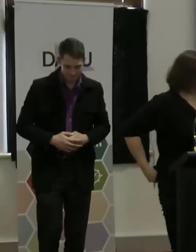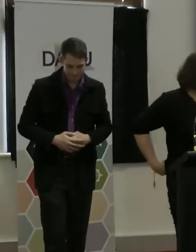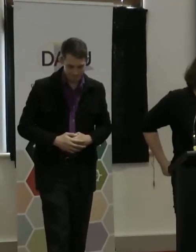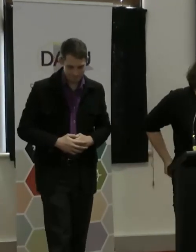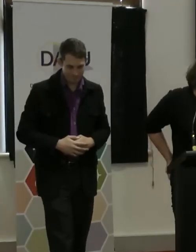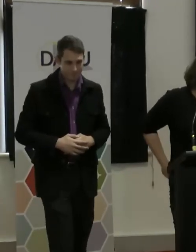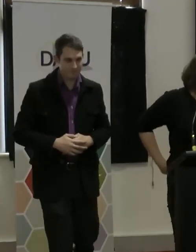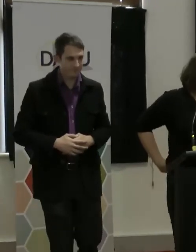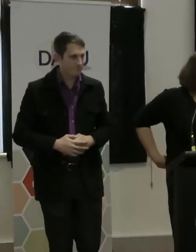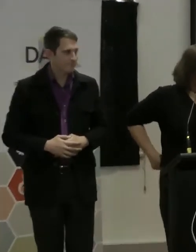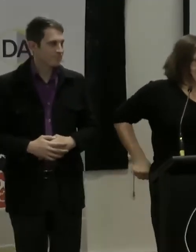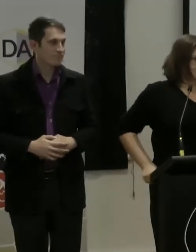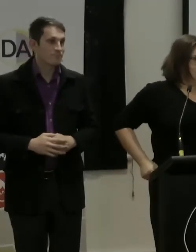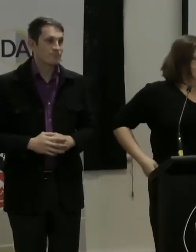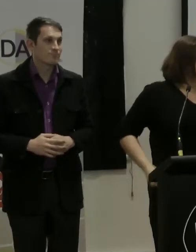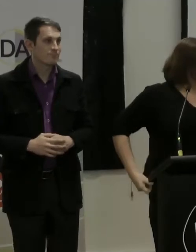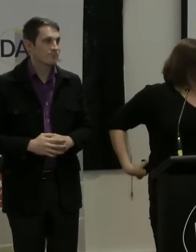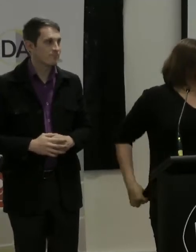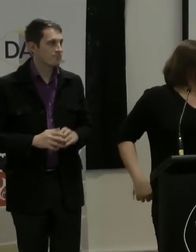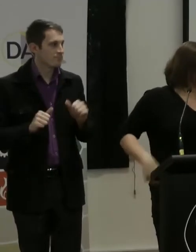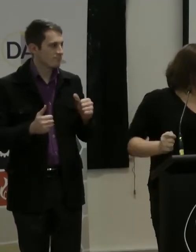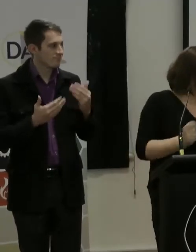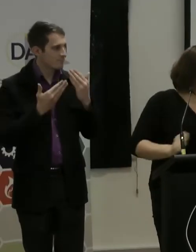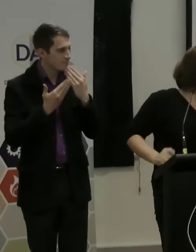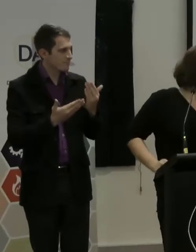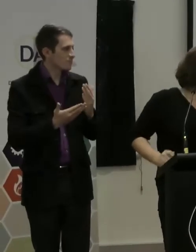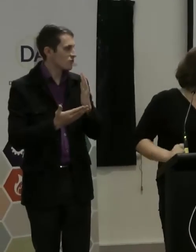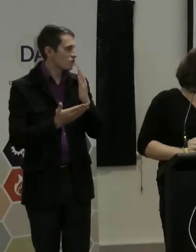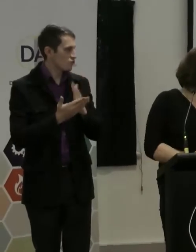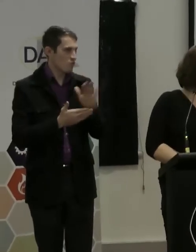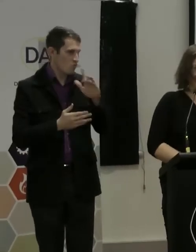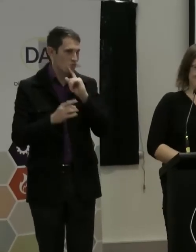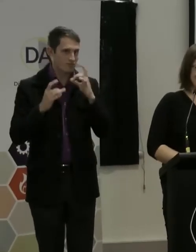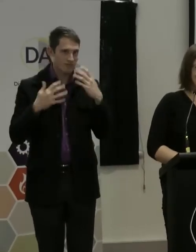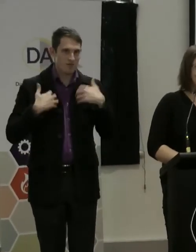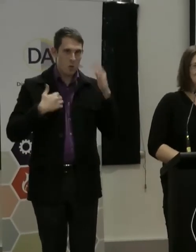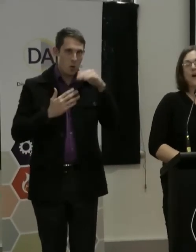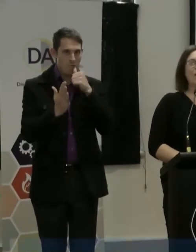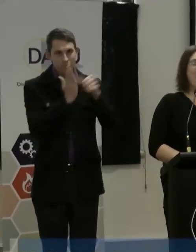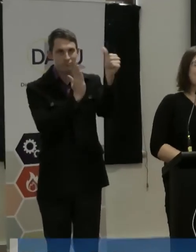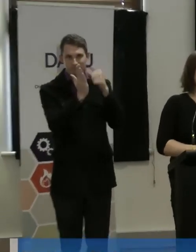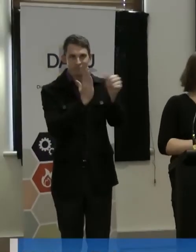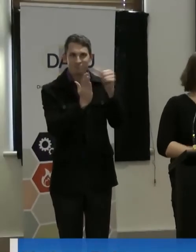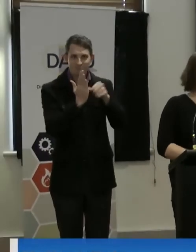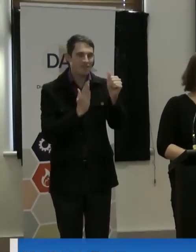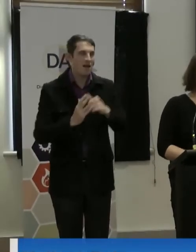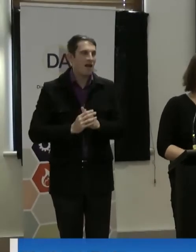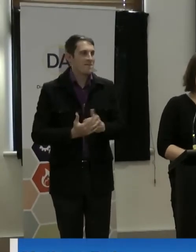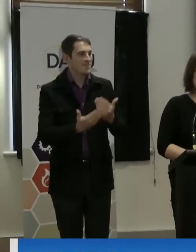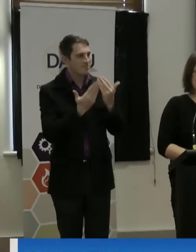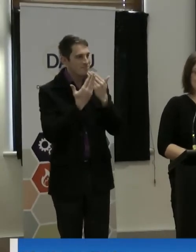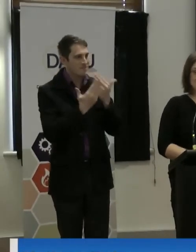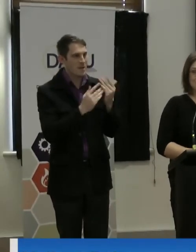Thank you very much, Patrick and Lauren. I'm sure we're all going to go home now and start writing those letters. So thank you all for